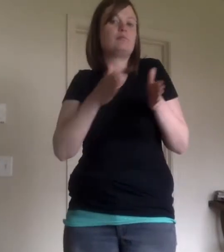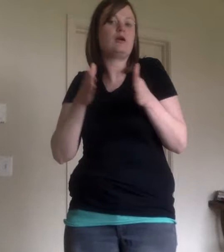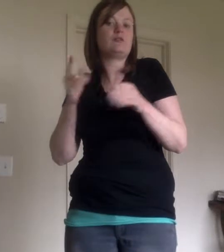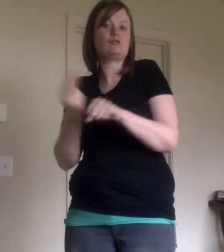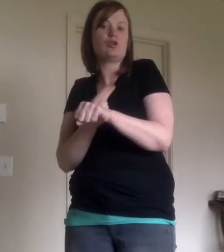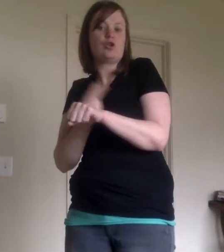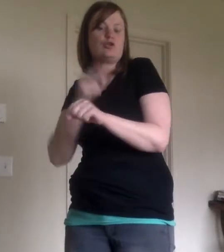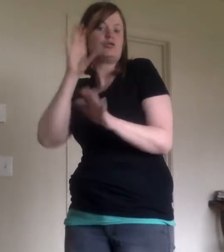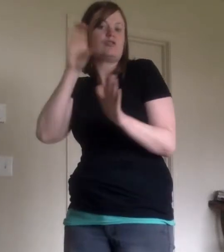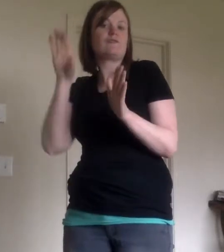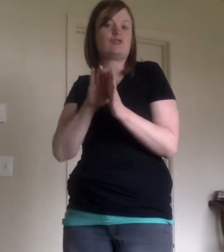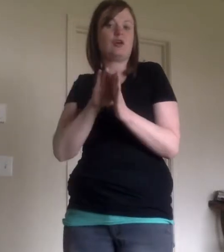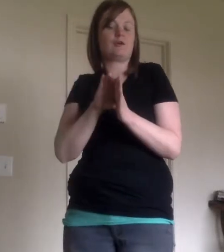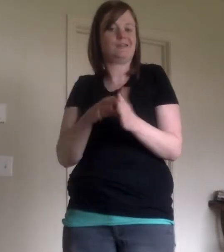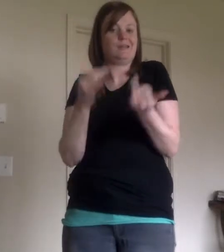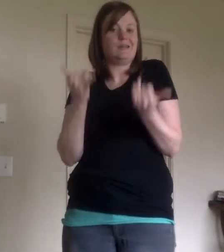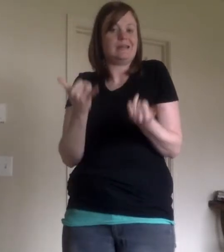today's date is April 5th, 2012.